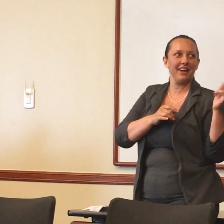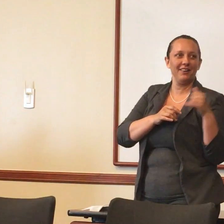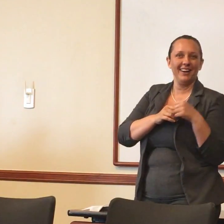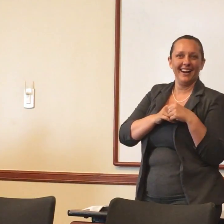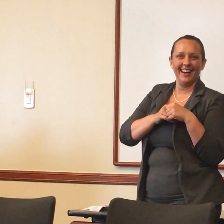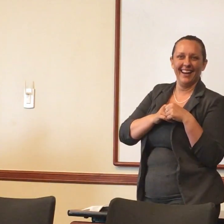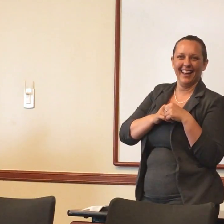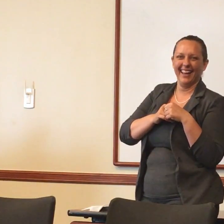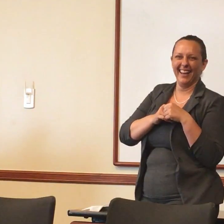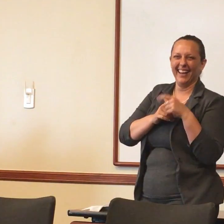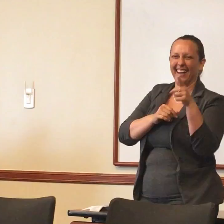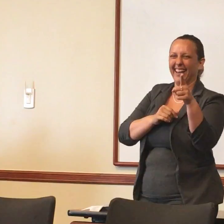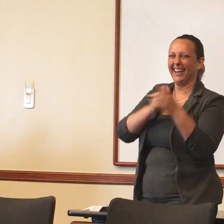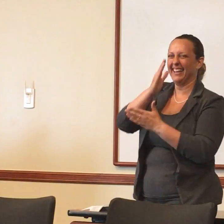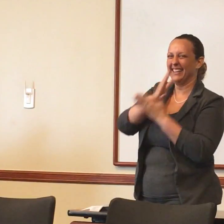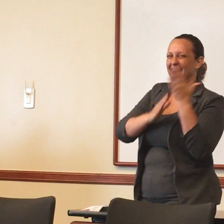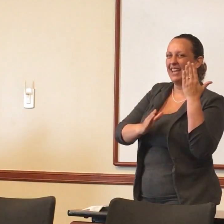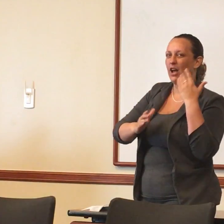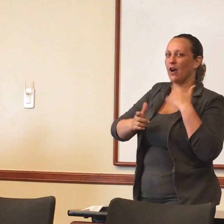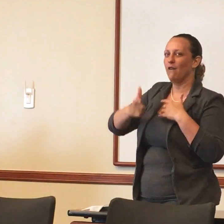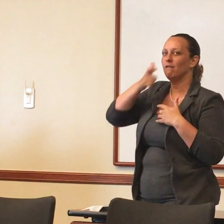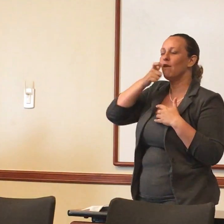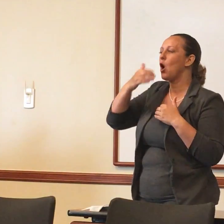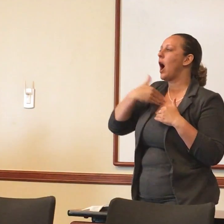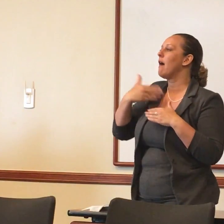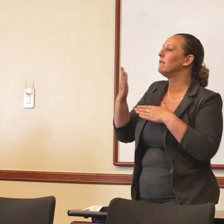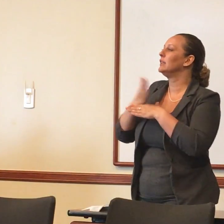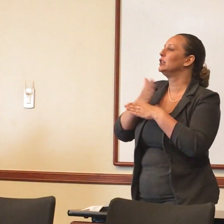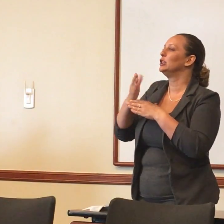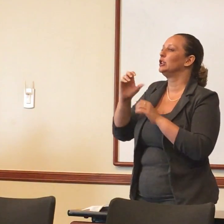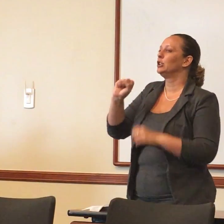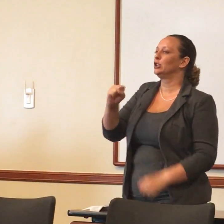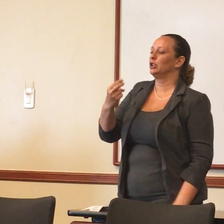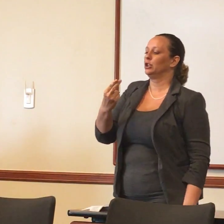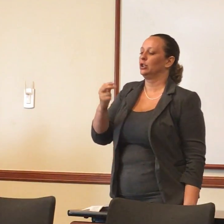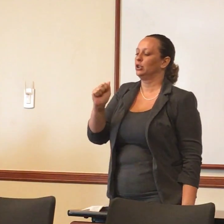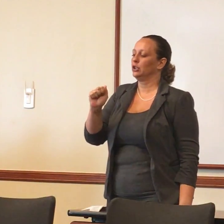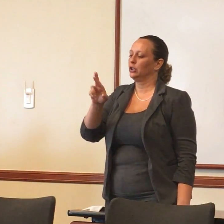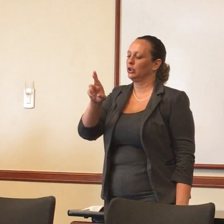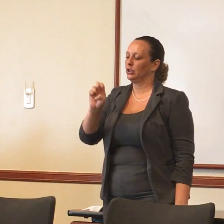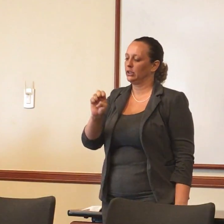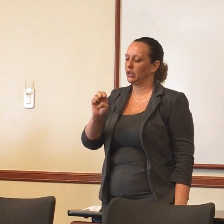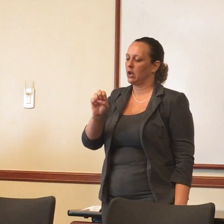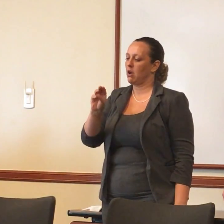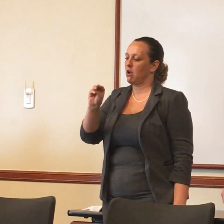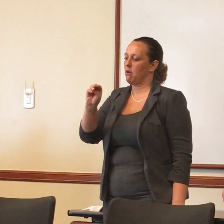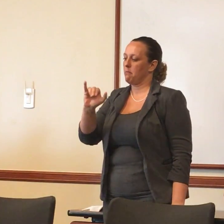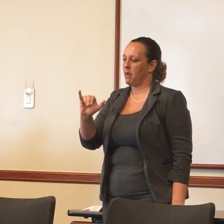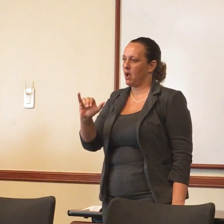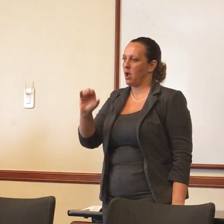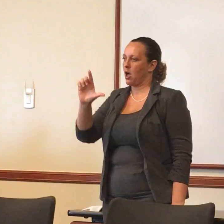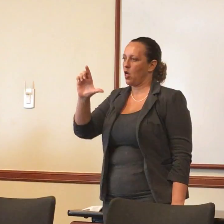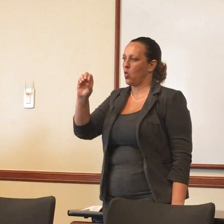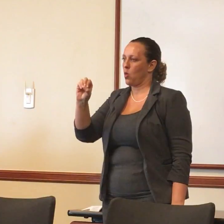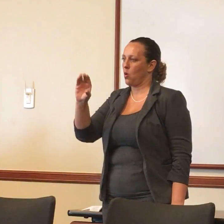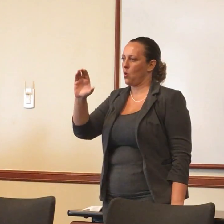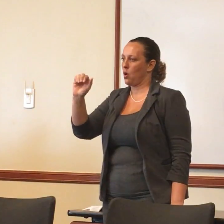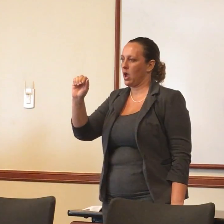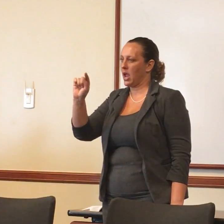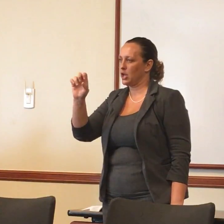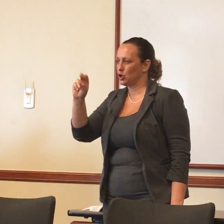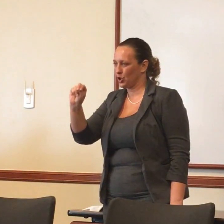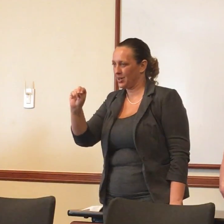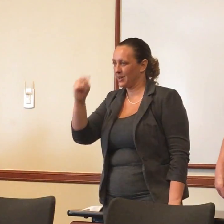Oh, okay. Some phones have a share my location feature. Does that work on this? No, that won't work because